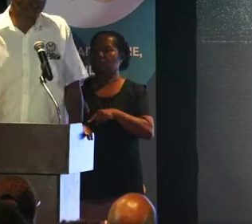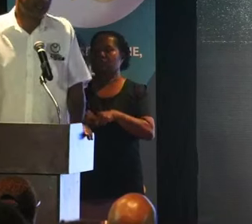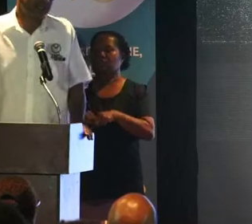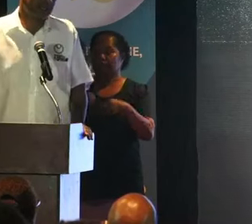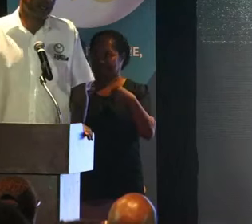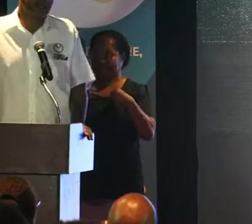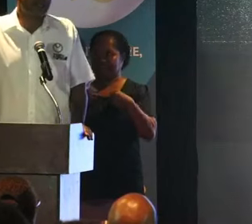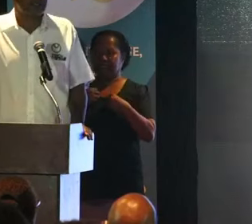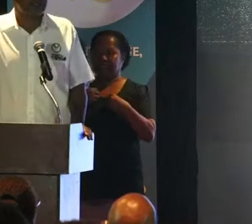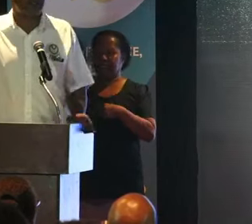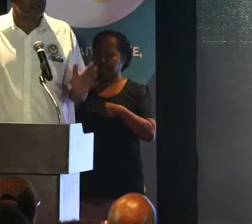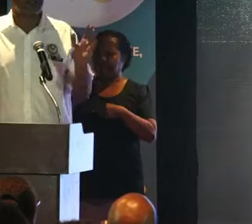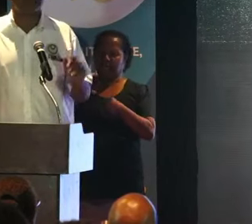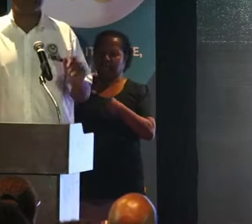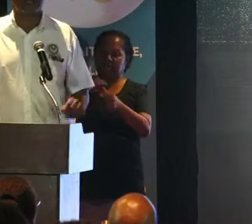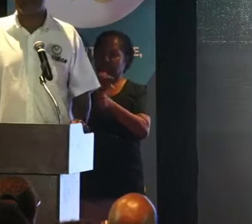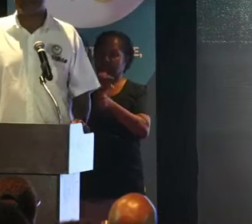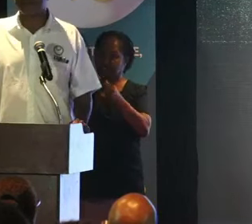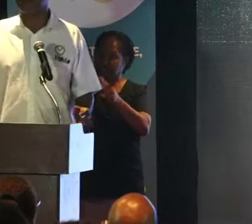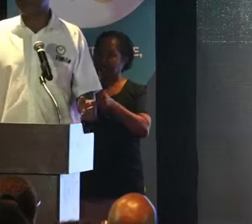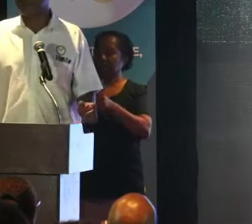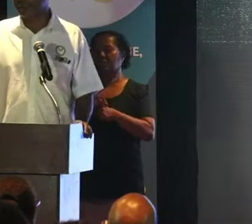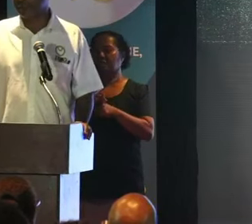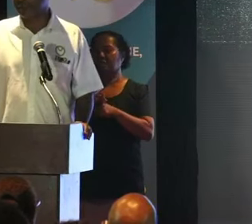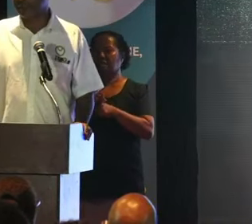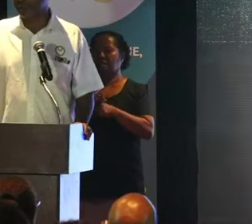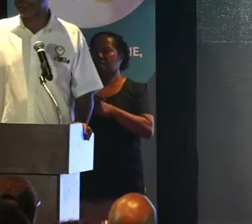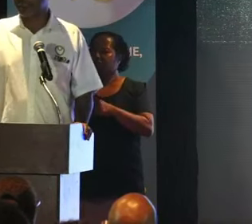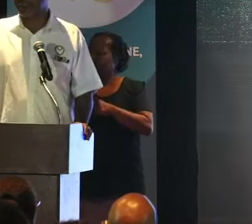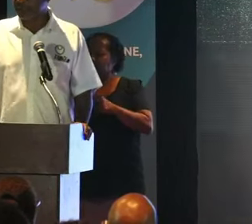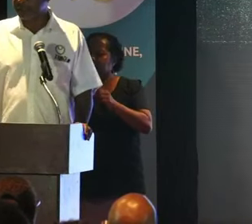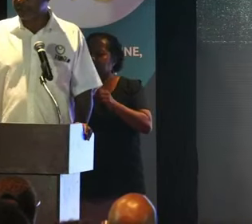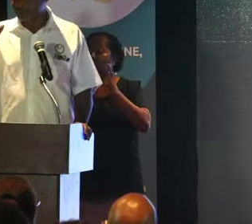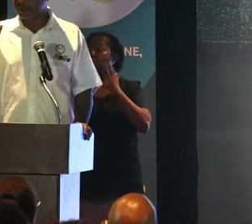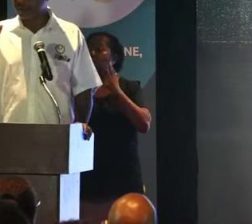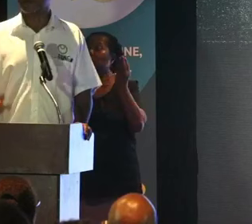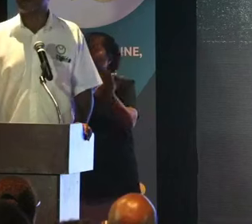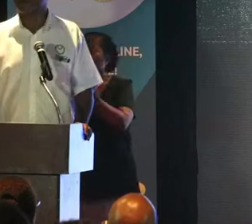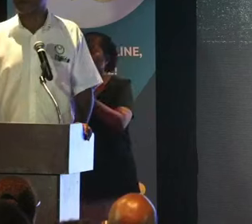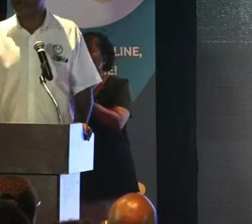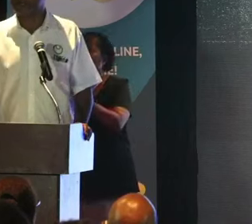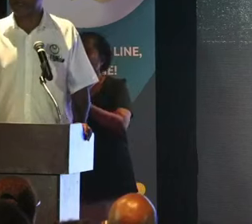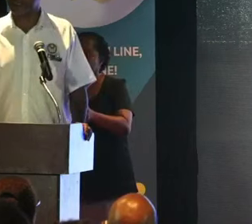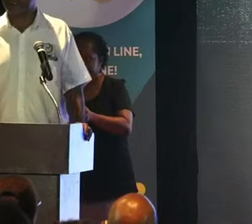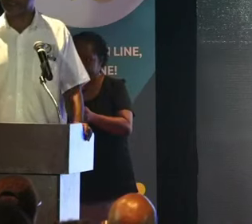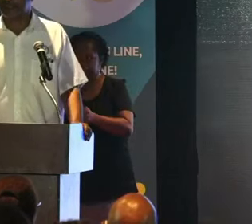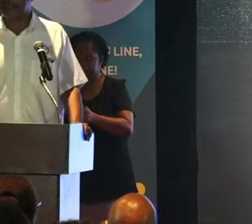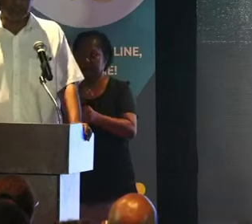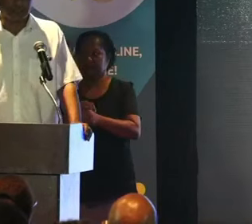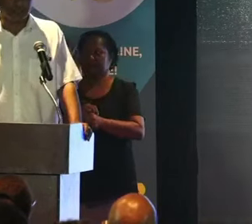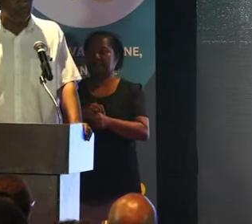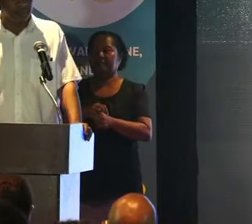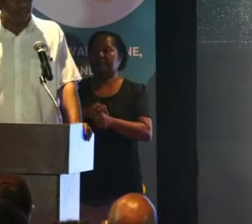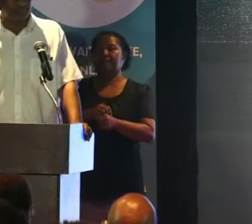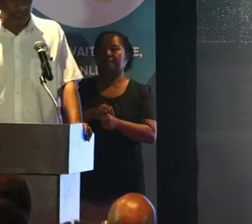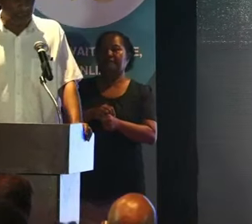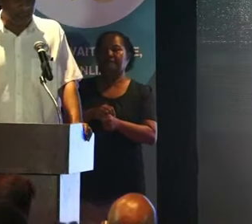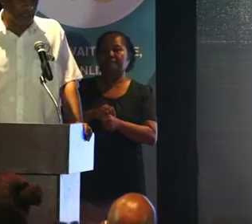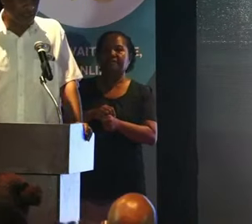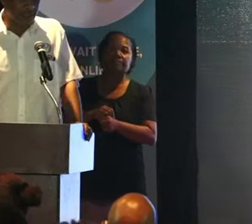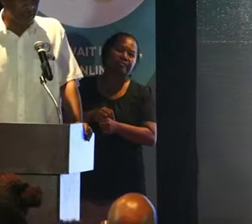is, it consists of a group of people that pursue a common goal, be